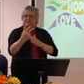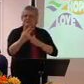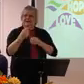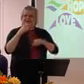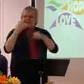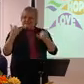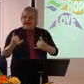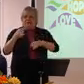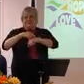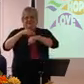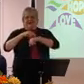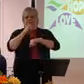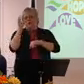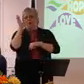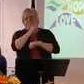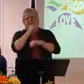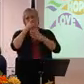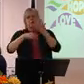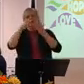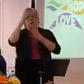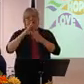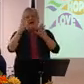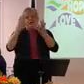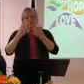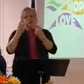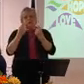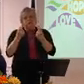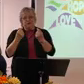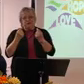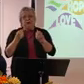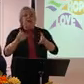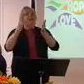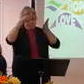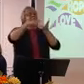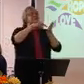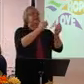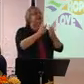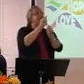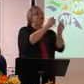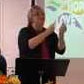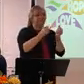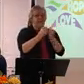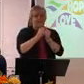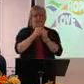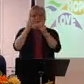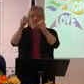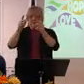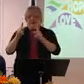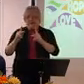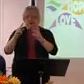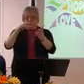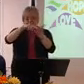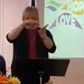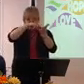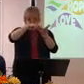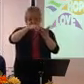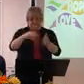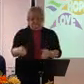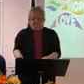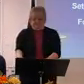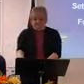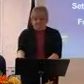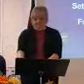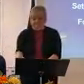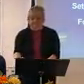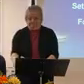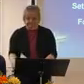the time. Don't miss what God wants to do. Let's stand together and give this opportunity. I invite